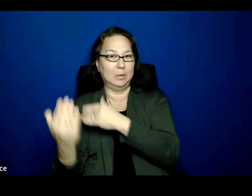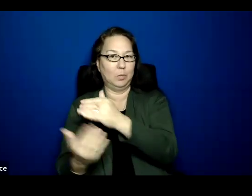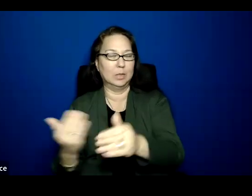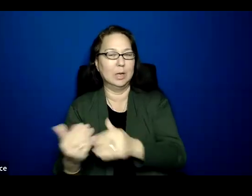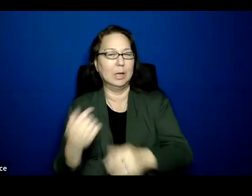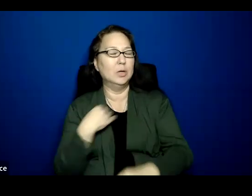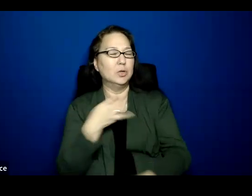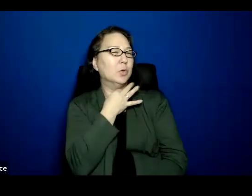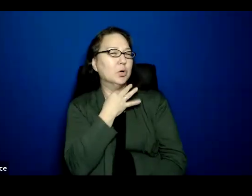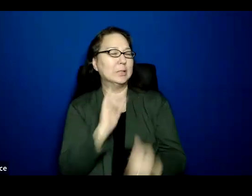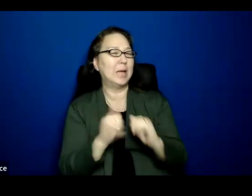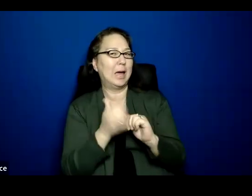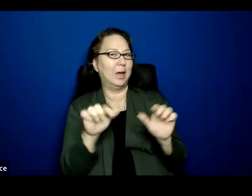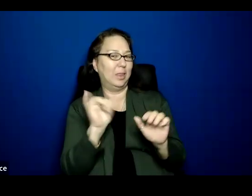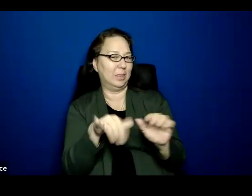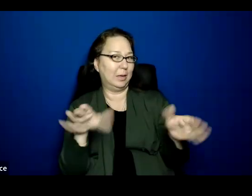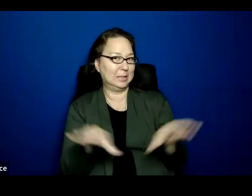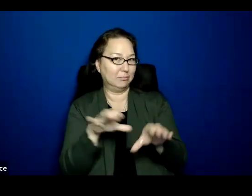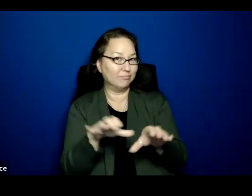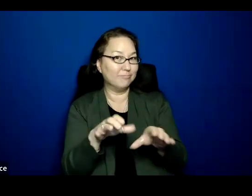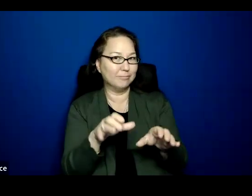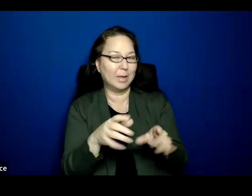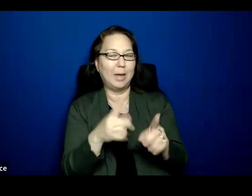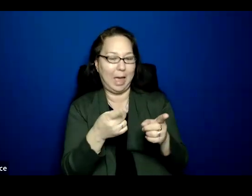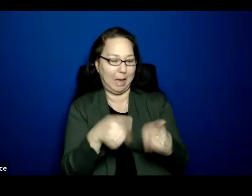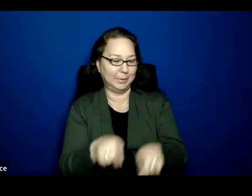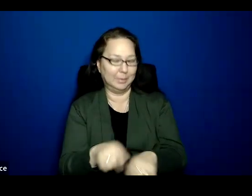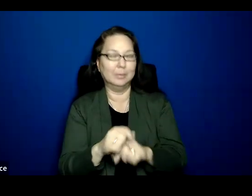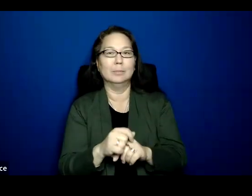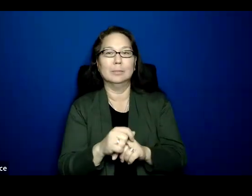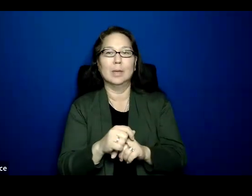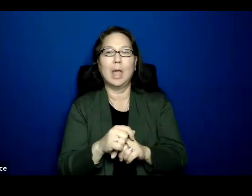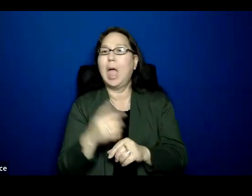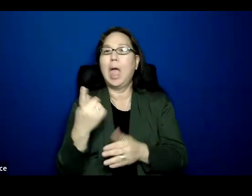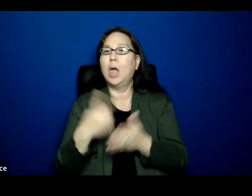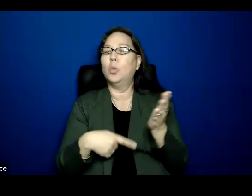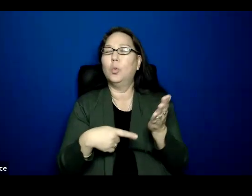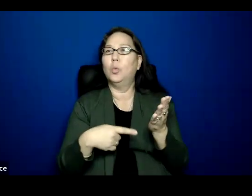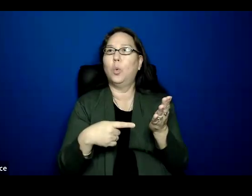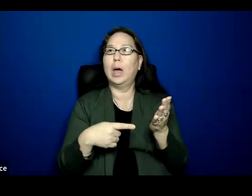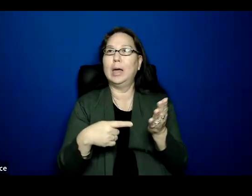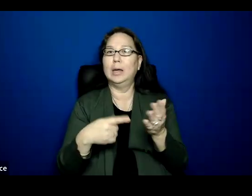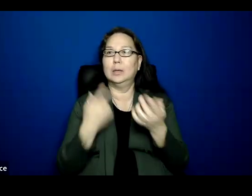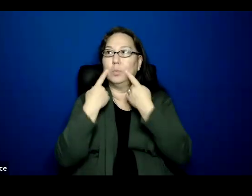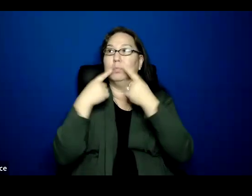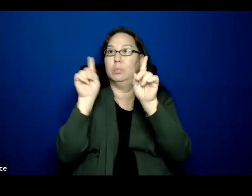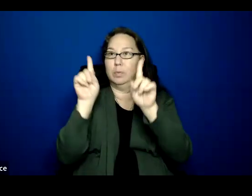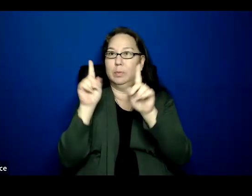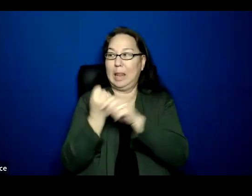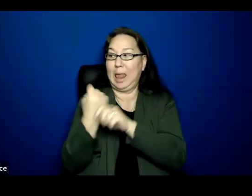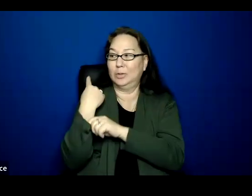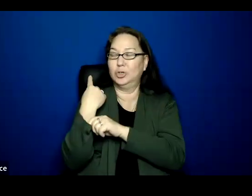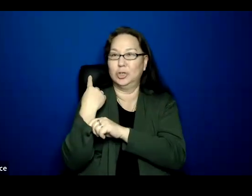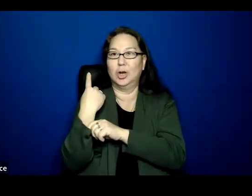this year, and what we've learned from last year that we're carrying over into this year.